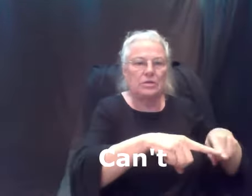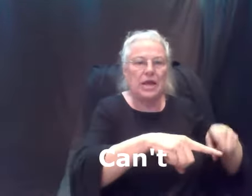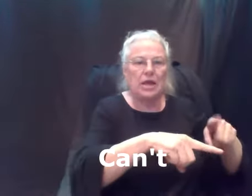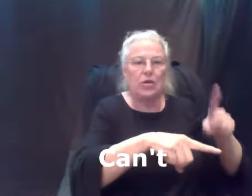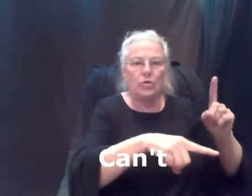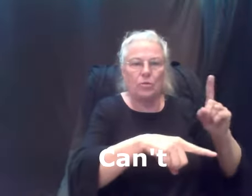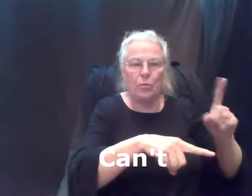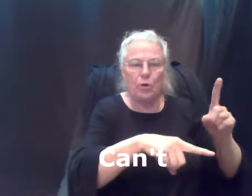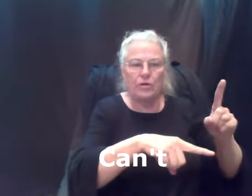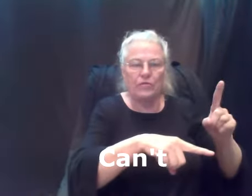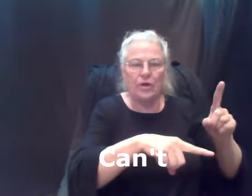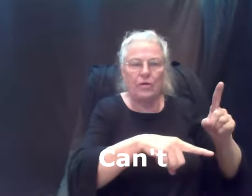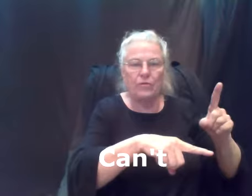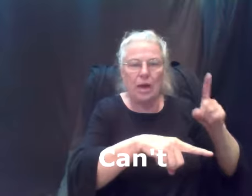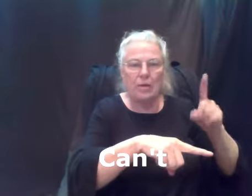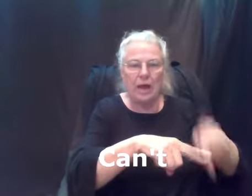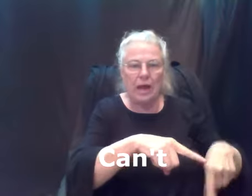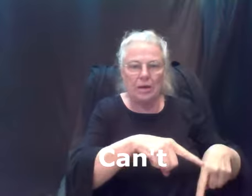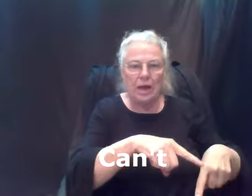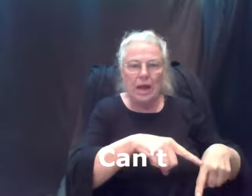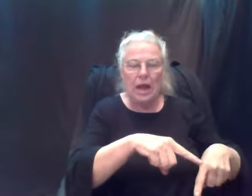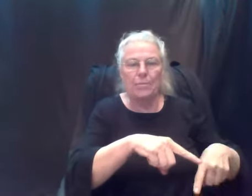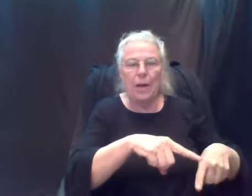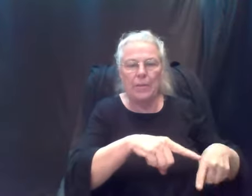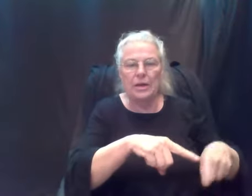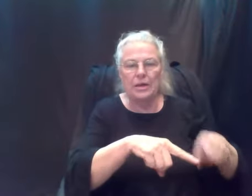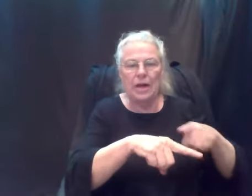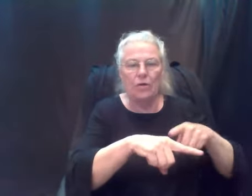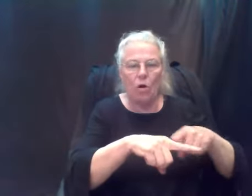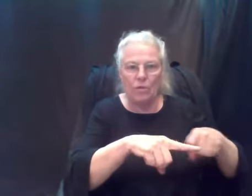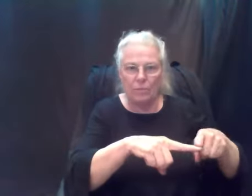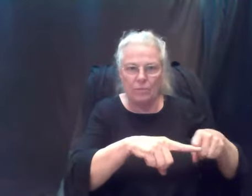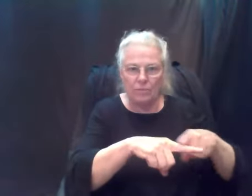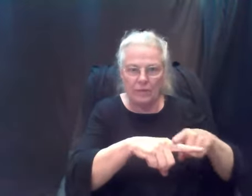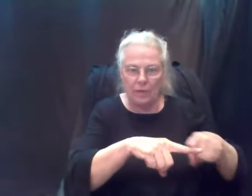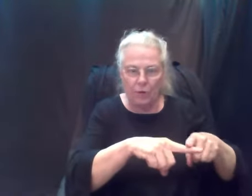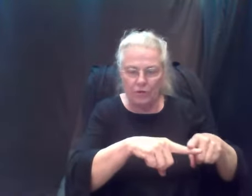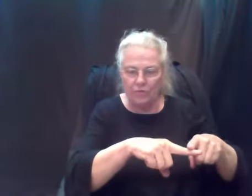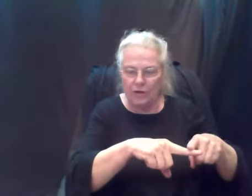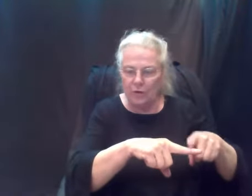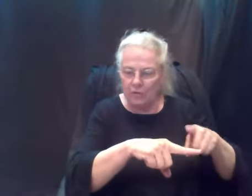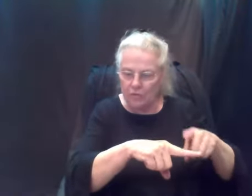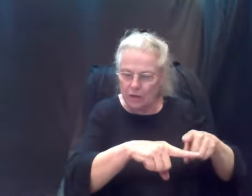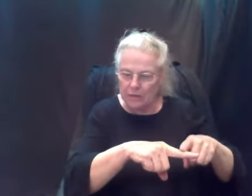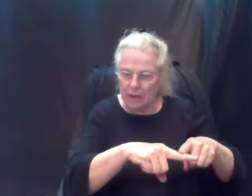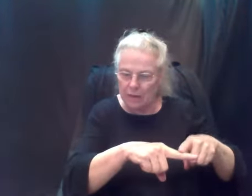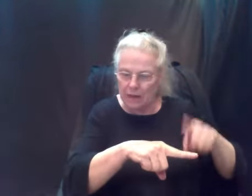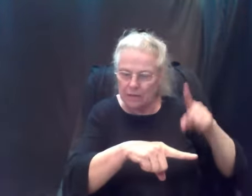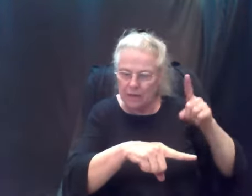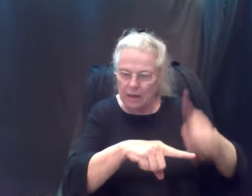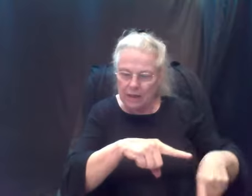taking your pointer finger of your dominant hand and popping it down on the pointer finger of your non-dominant hand.